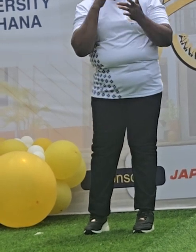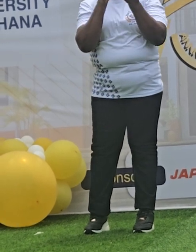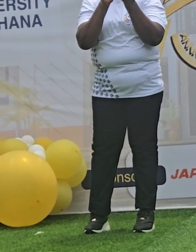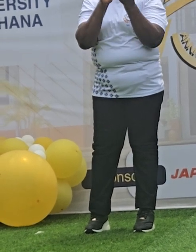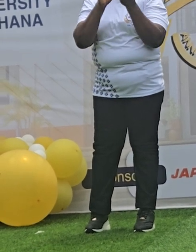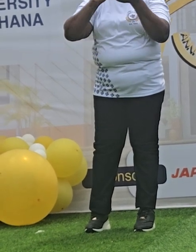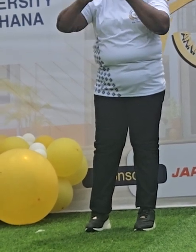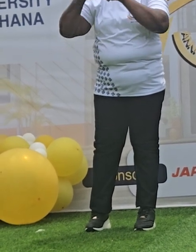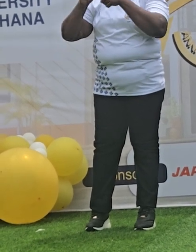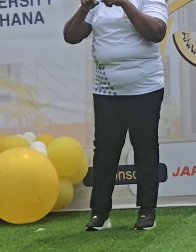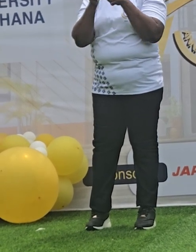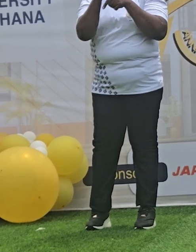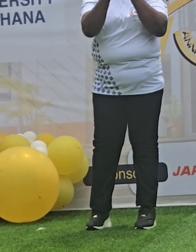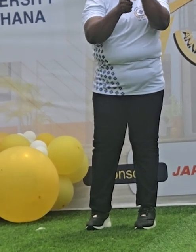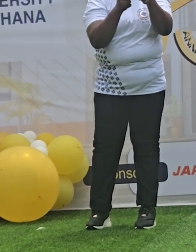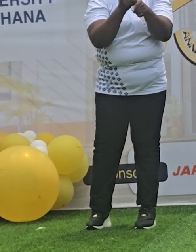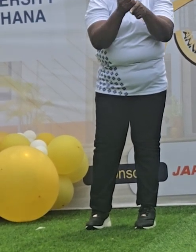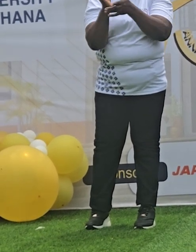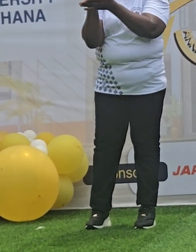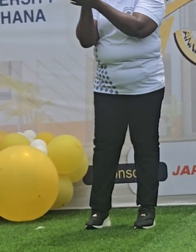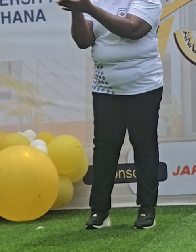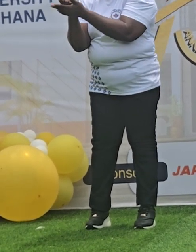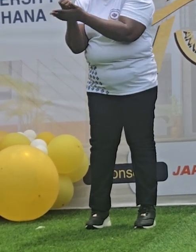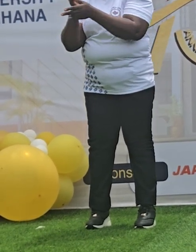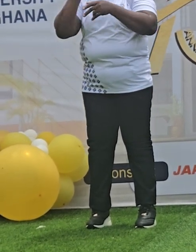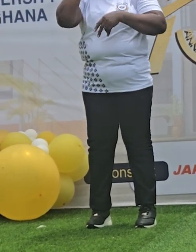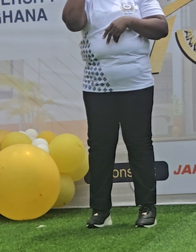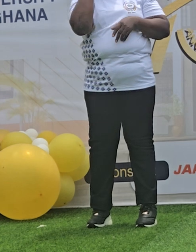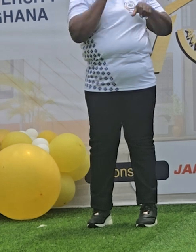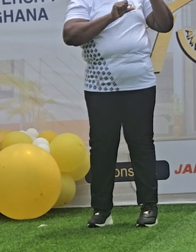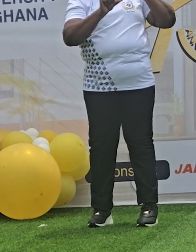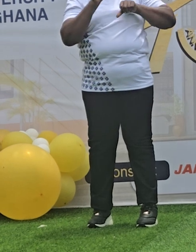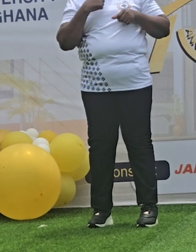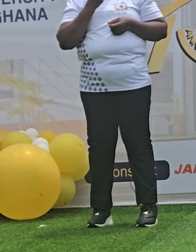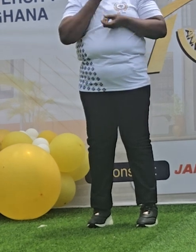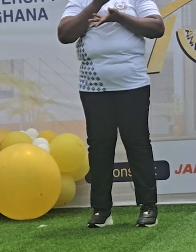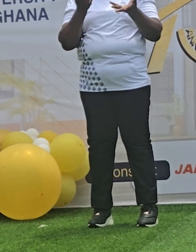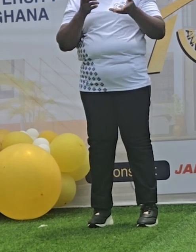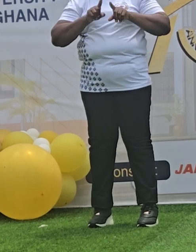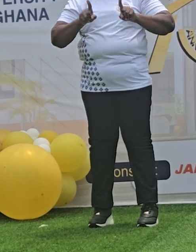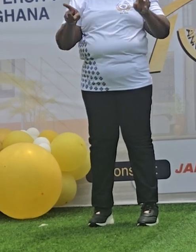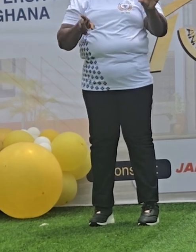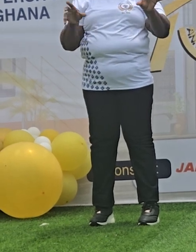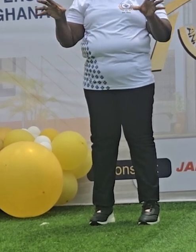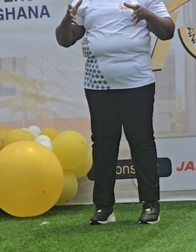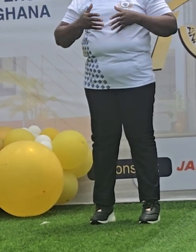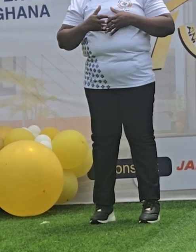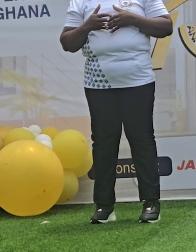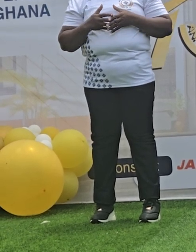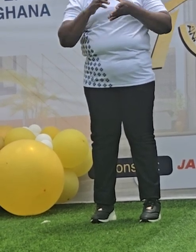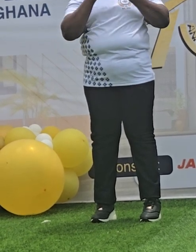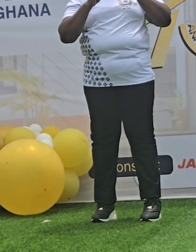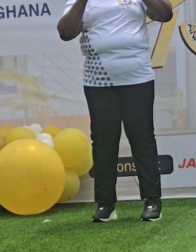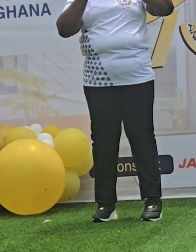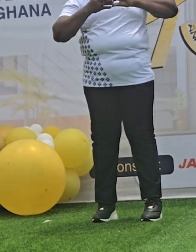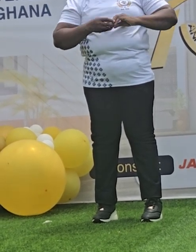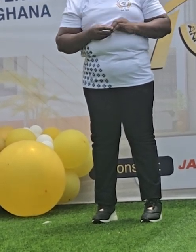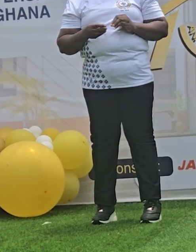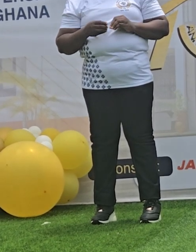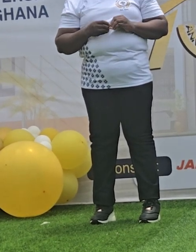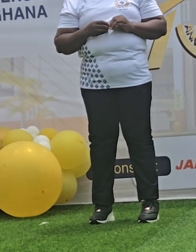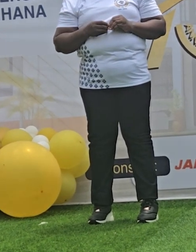our colleagues in geography, economics, political science, they will tell us a different story.